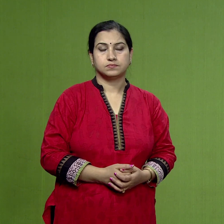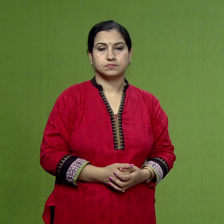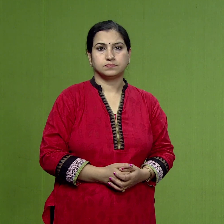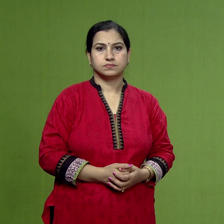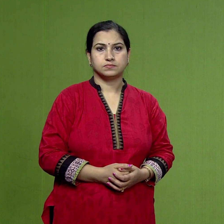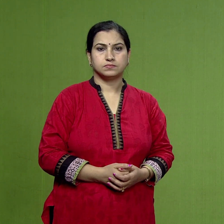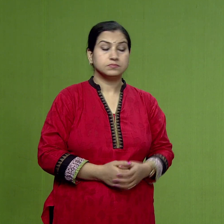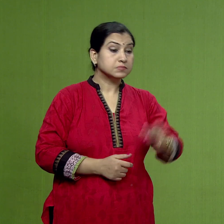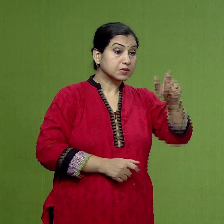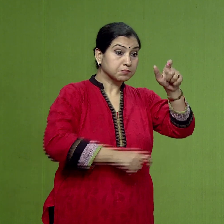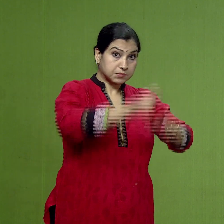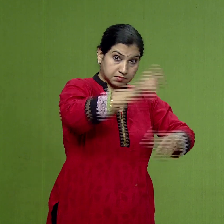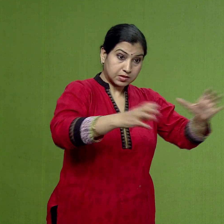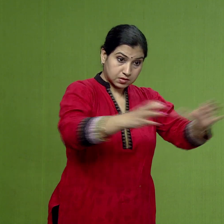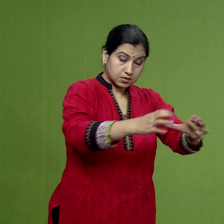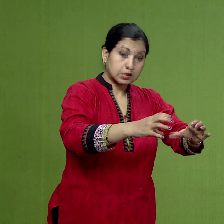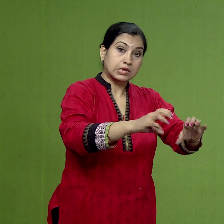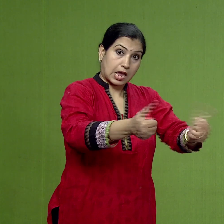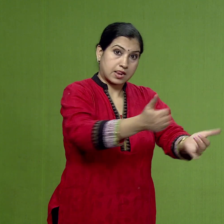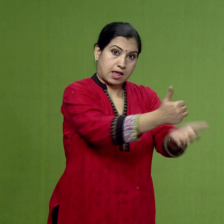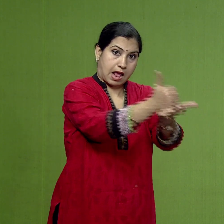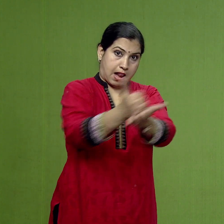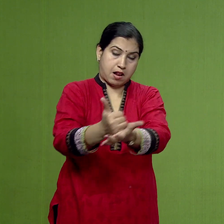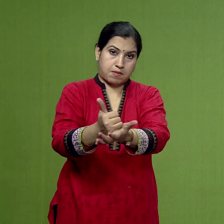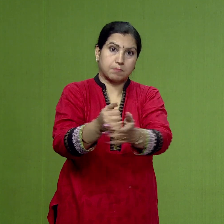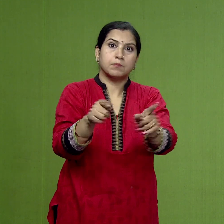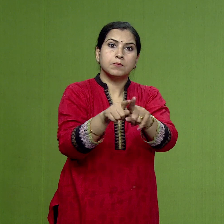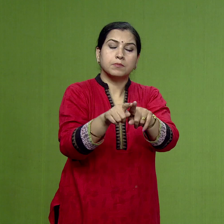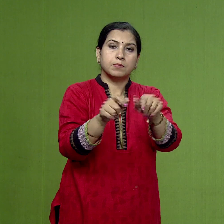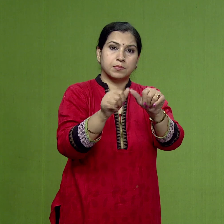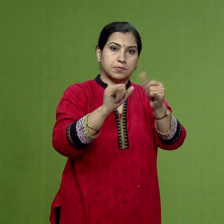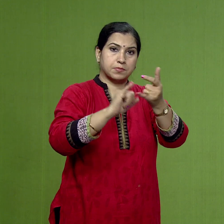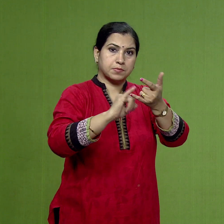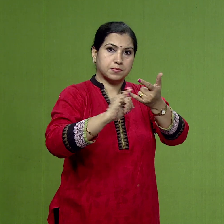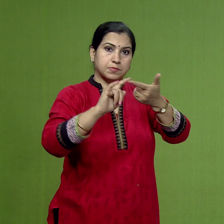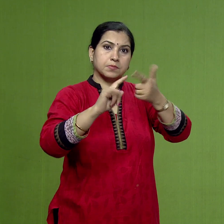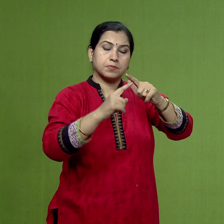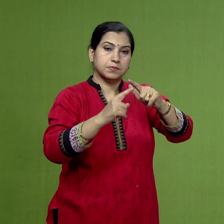Population can be an asset if proper management is done.